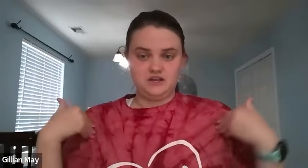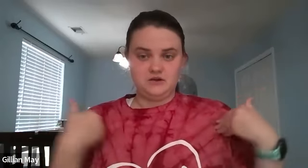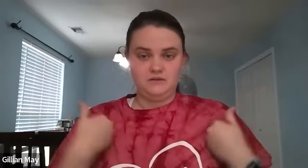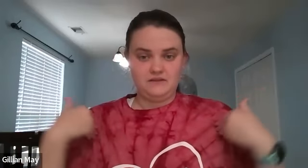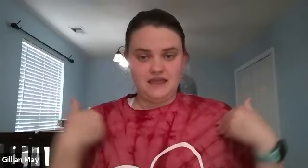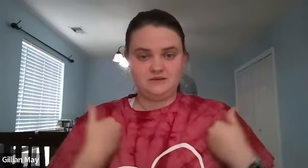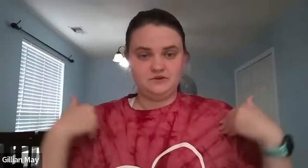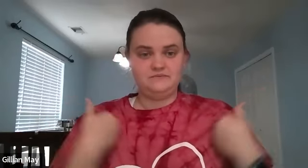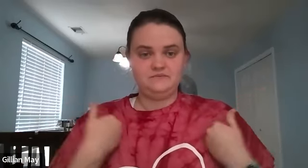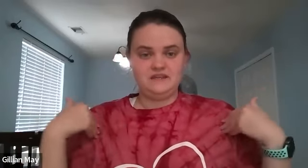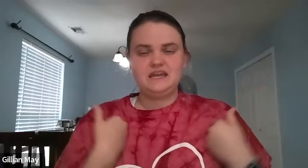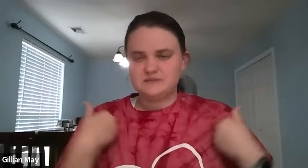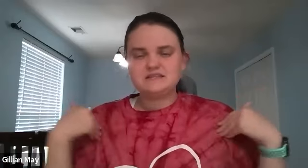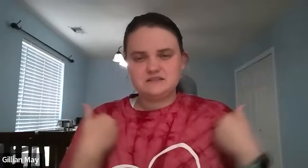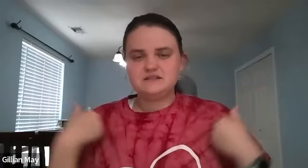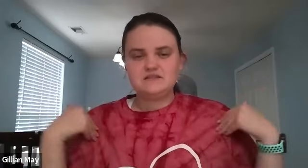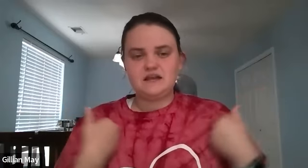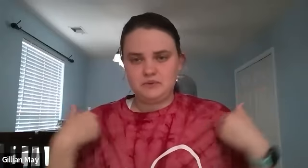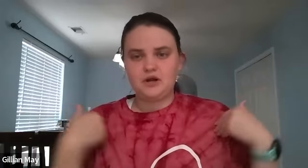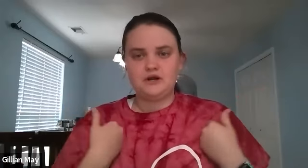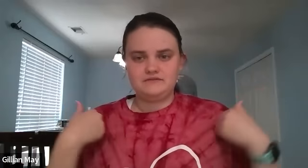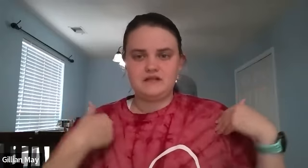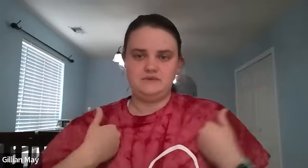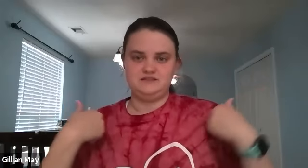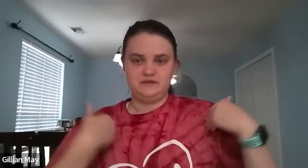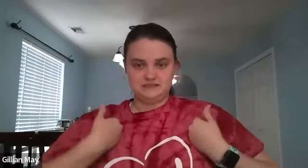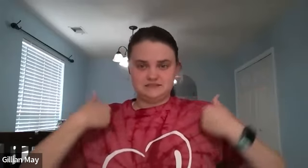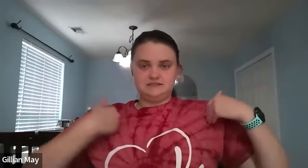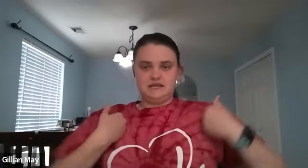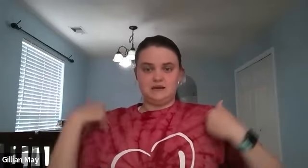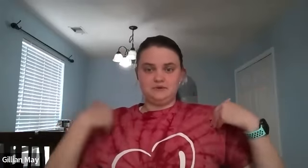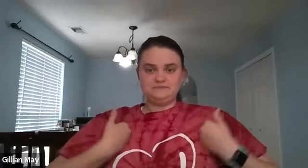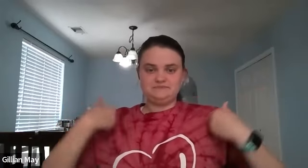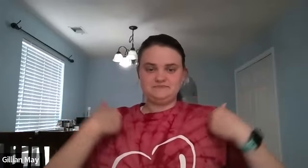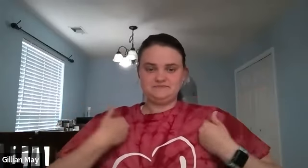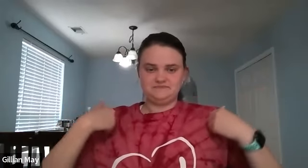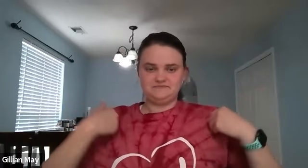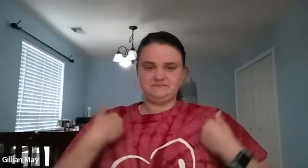go animal. It's basically like a bird flapping its wings. Animal.